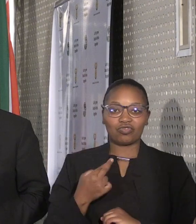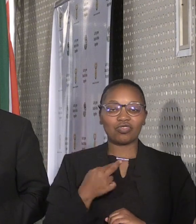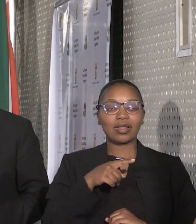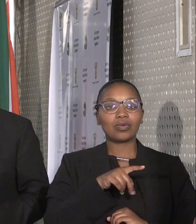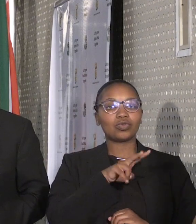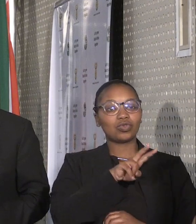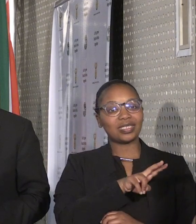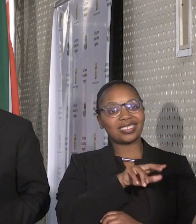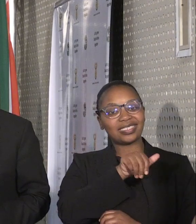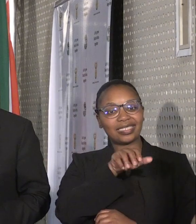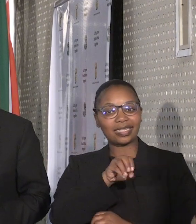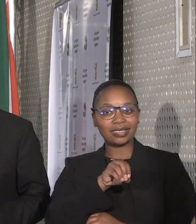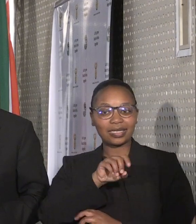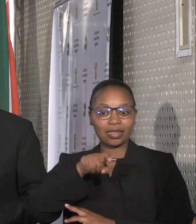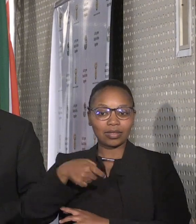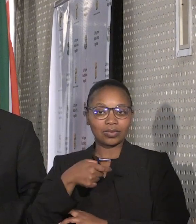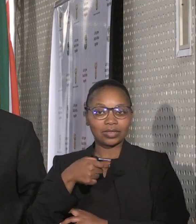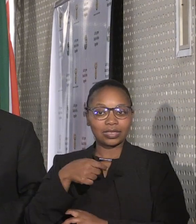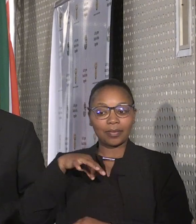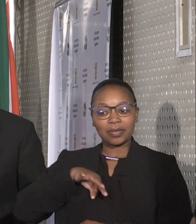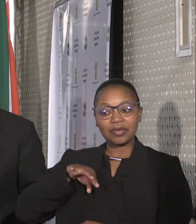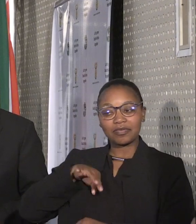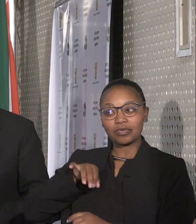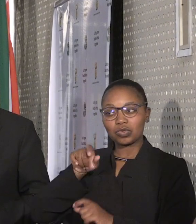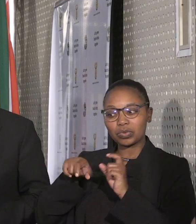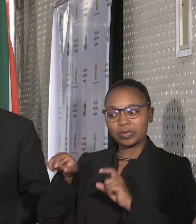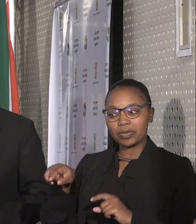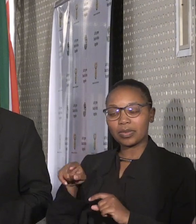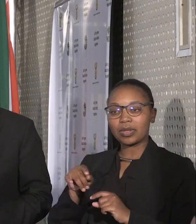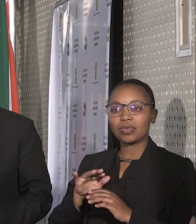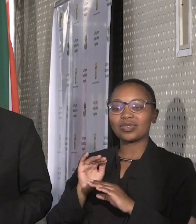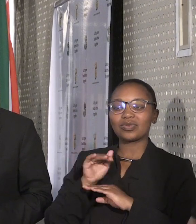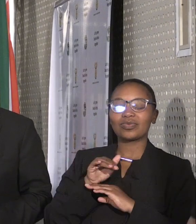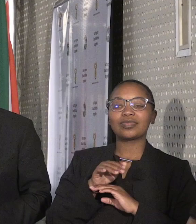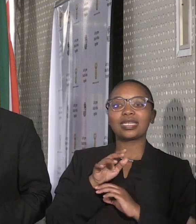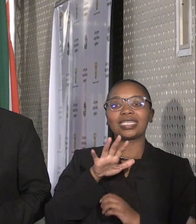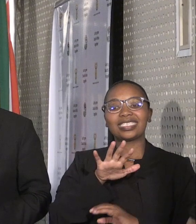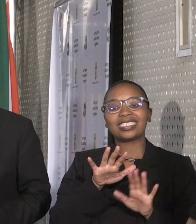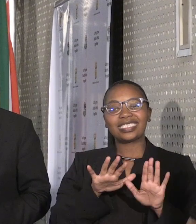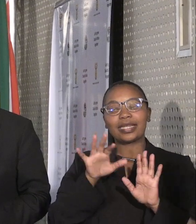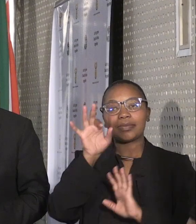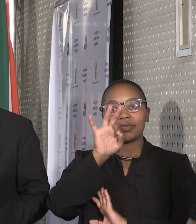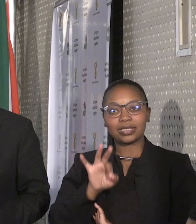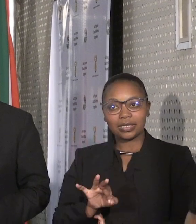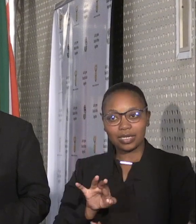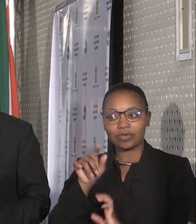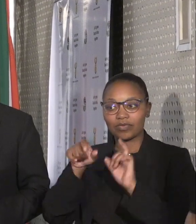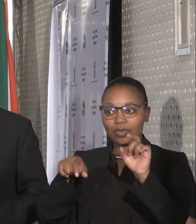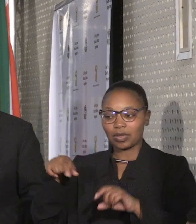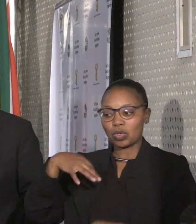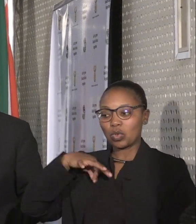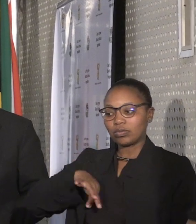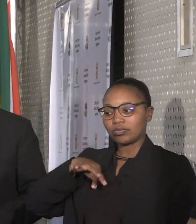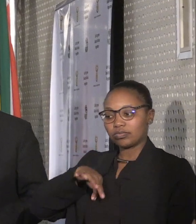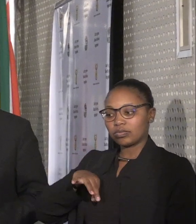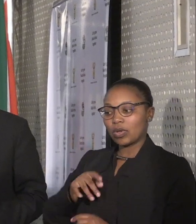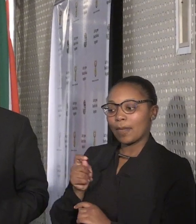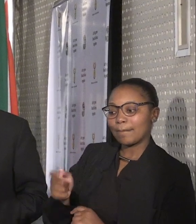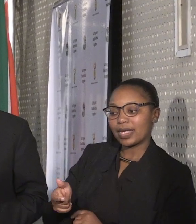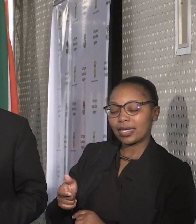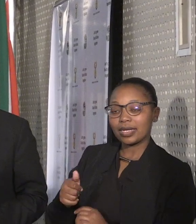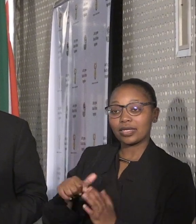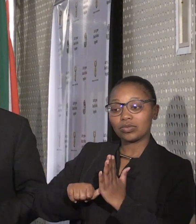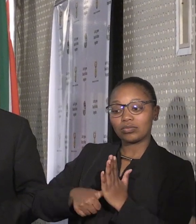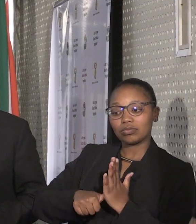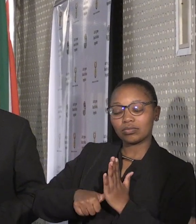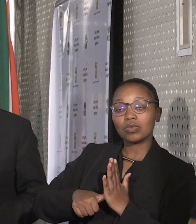beneficiaries, which translates to around 10% of the 5.3 million beneficiaries that are paid their social grants via